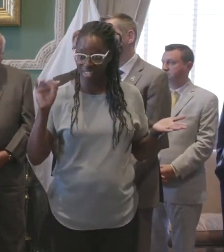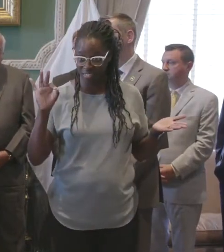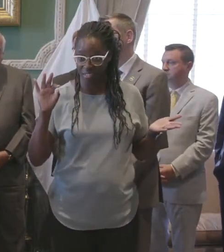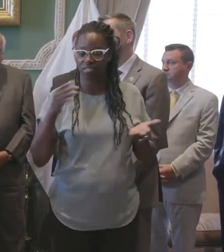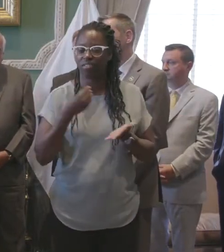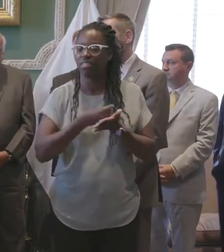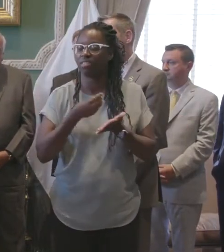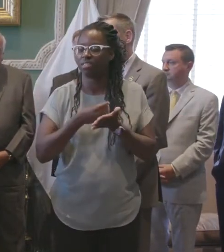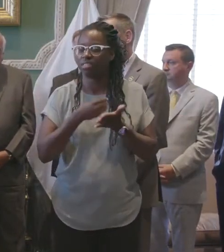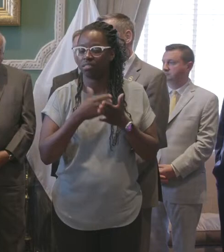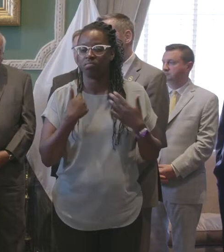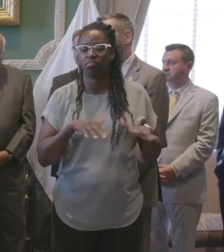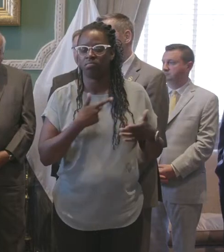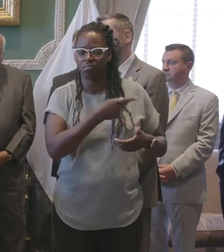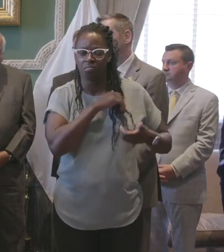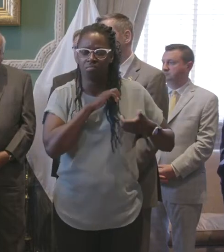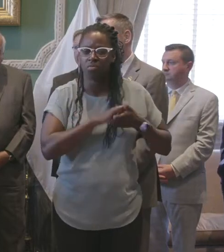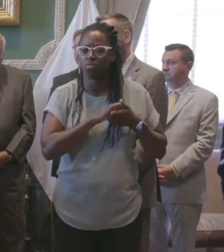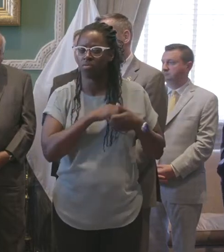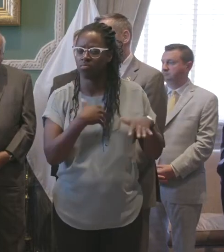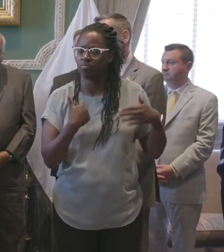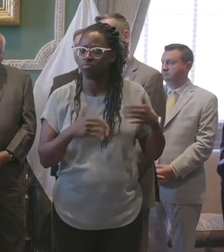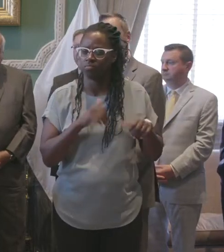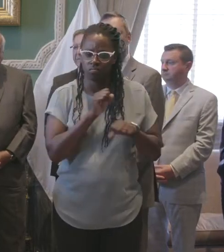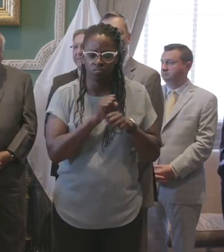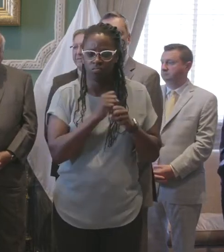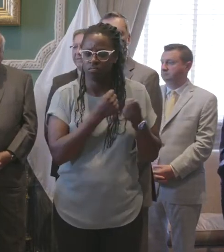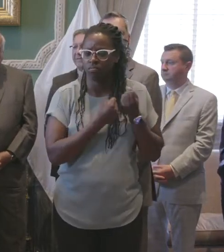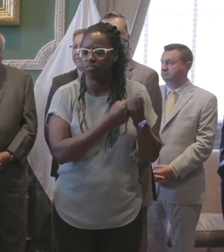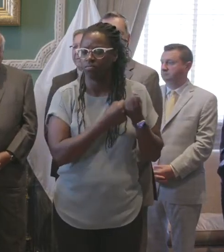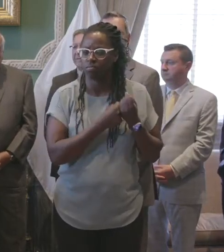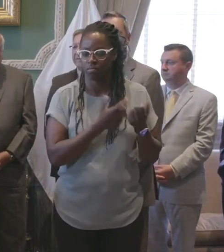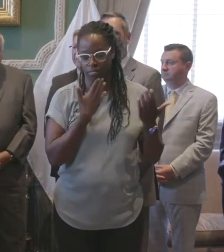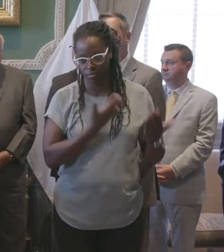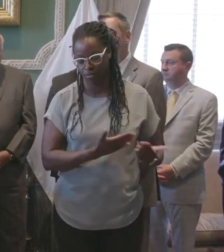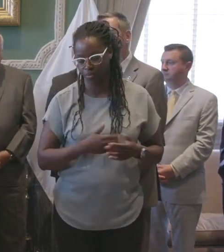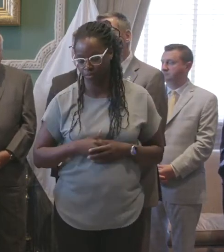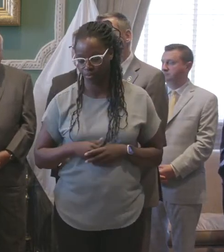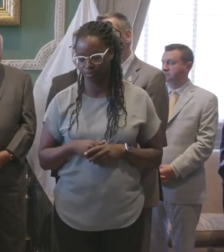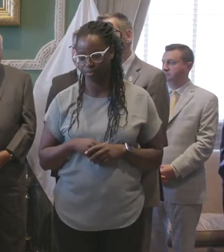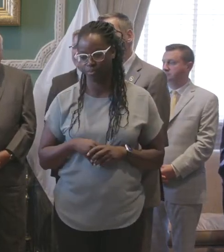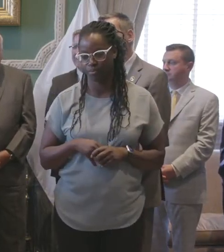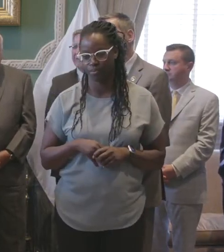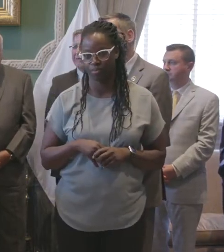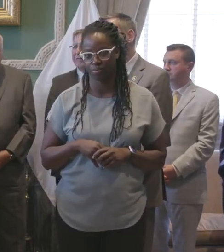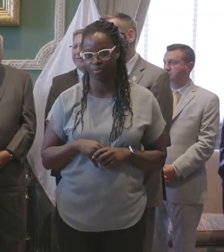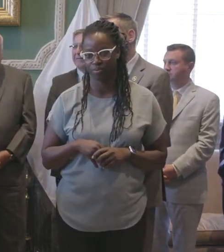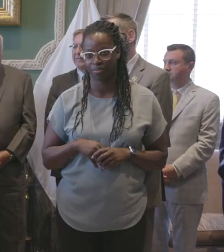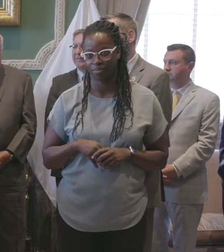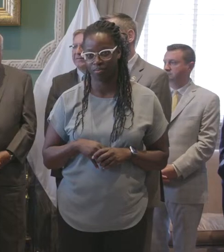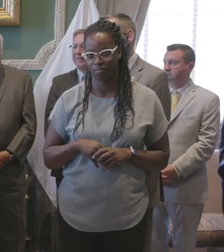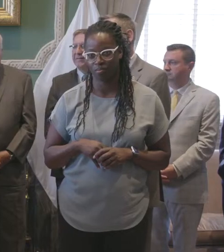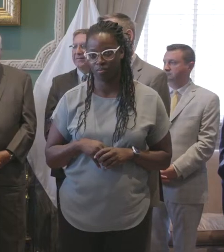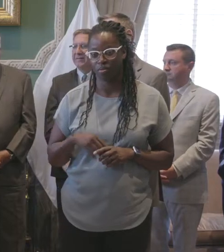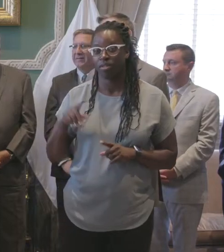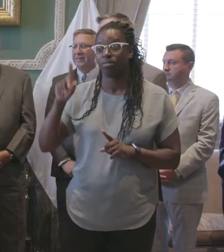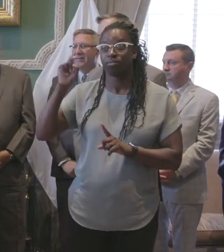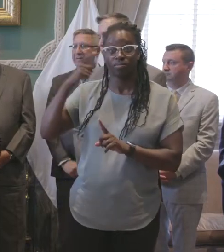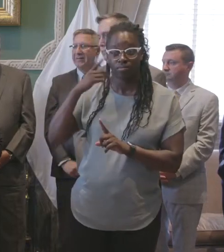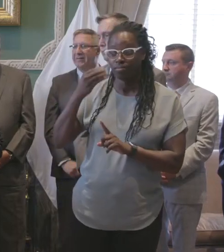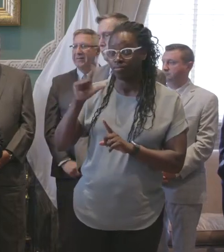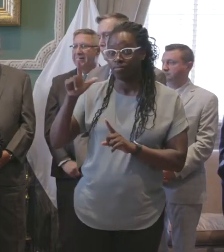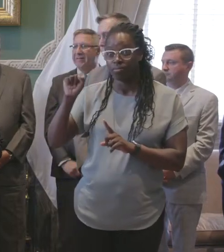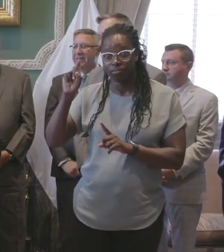all things budget. So thank you. I'd like to thank Governor Healey and Lieutenant Governor Driscoll for their leadership and